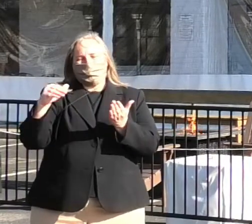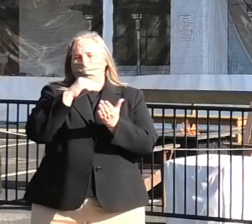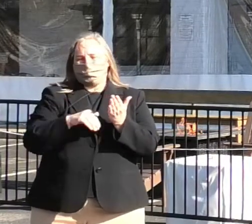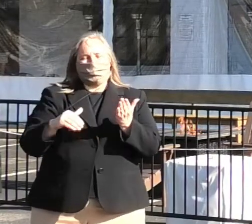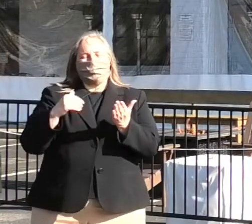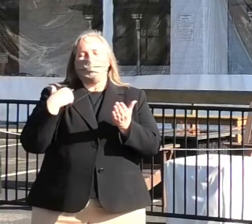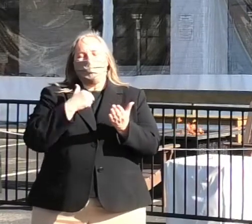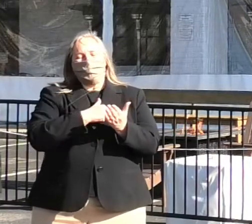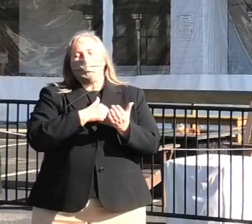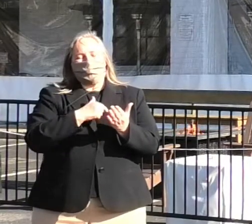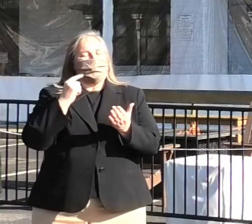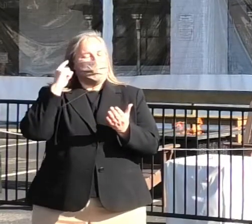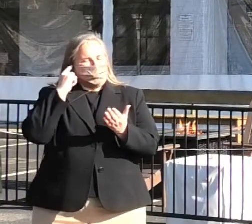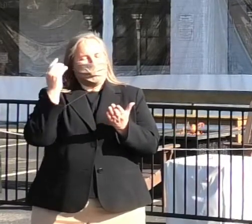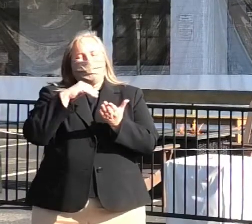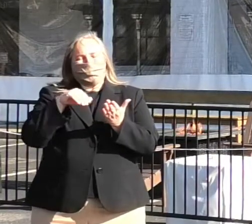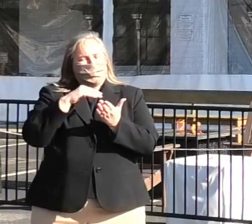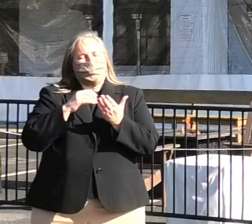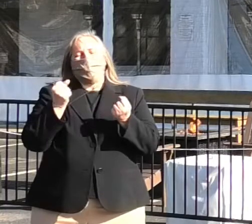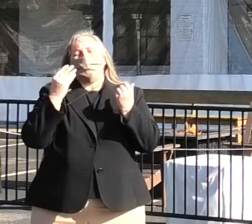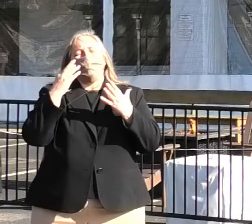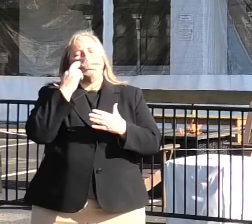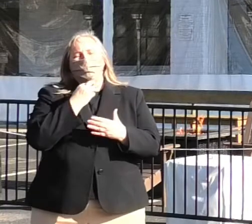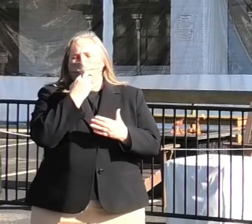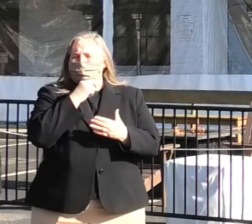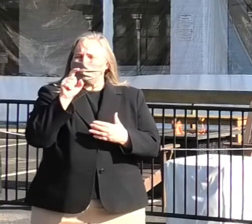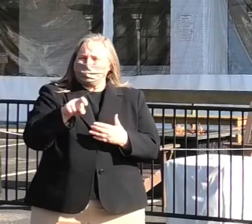much restaurants need our support.